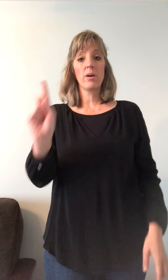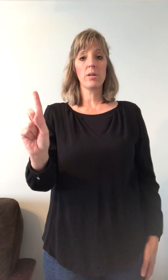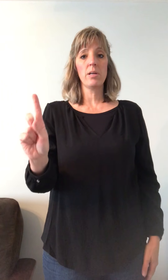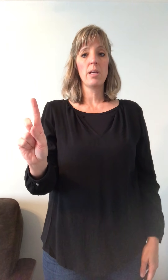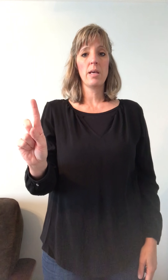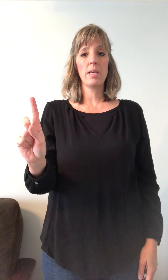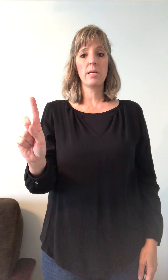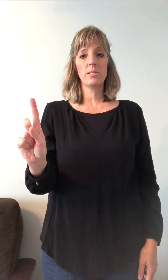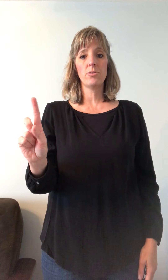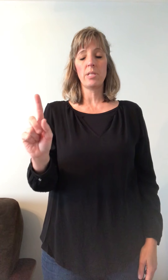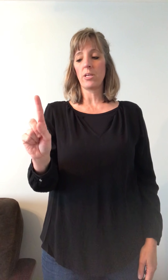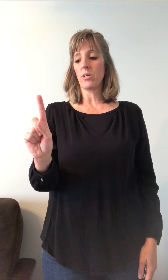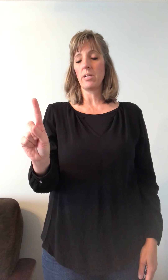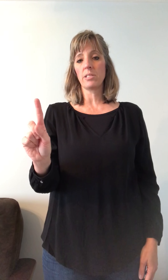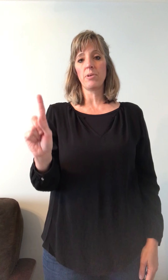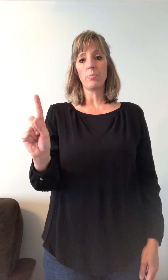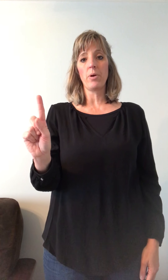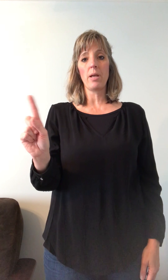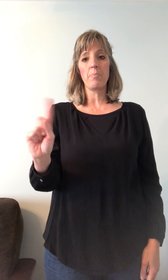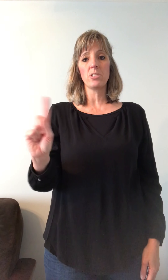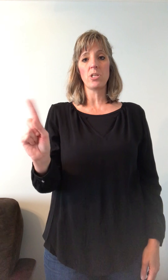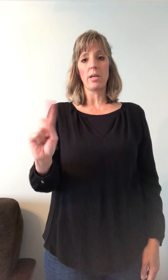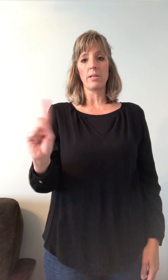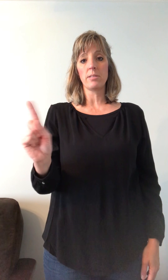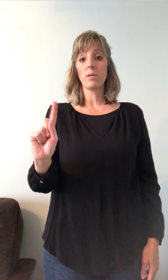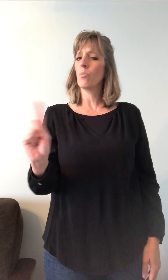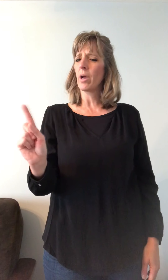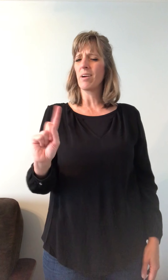Where is you take your index finger, point up and shake it. Where